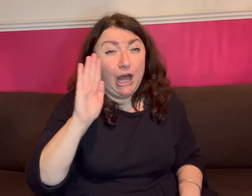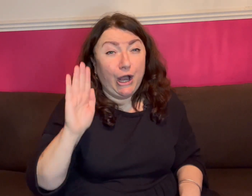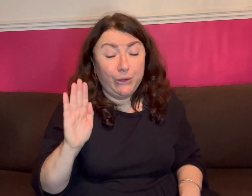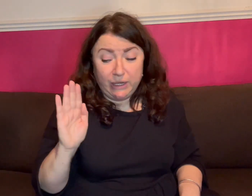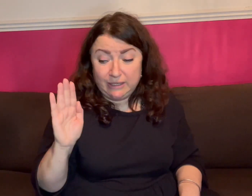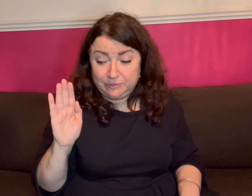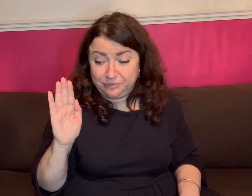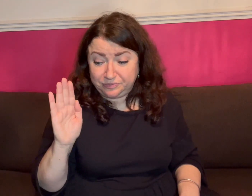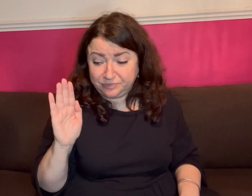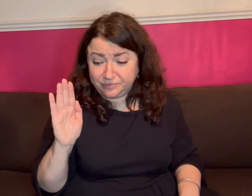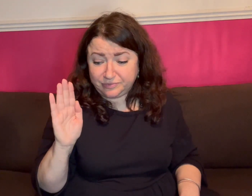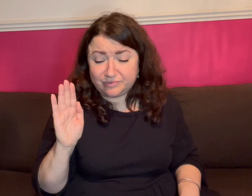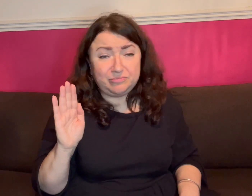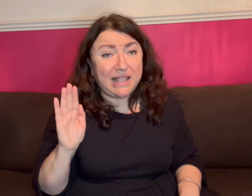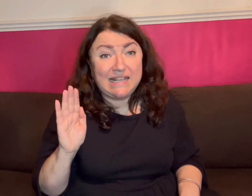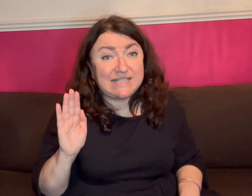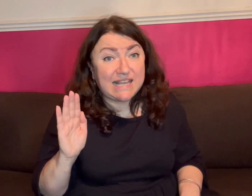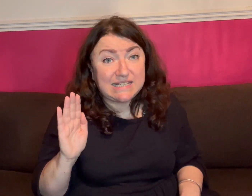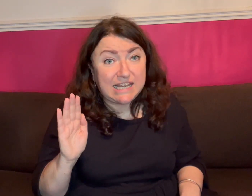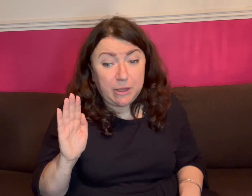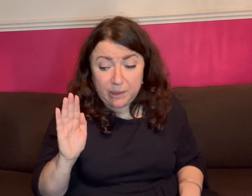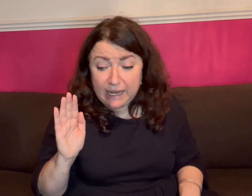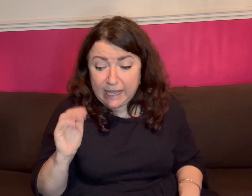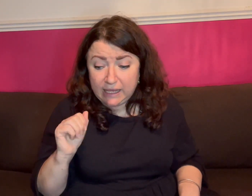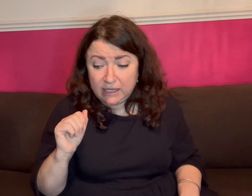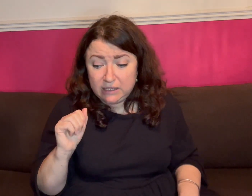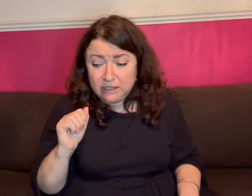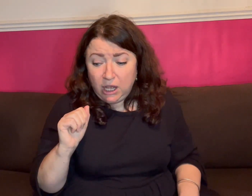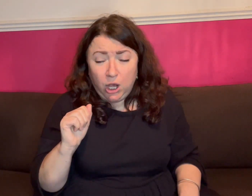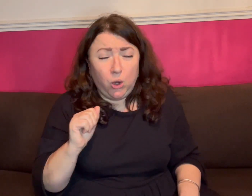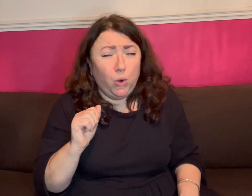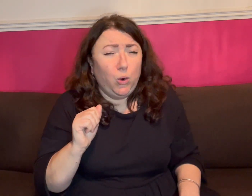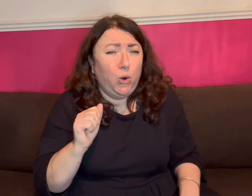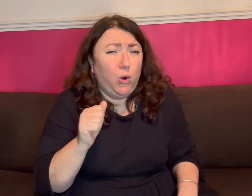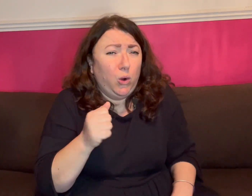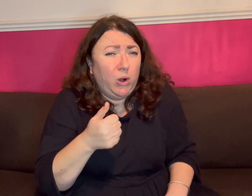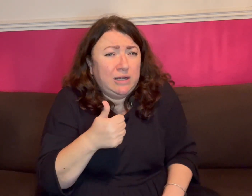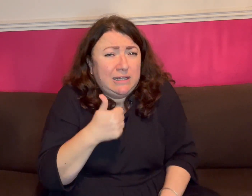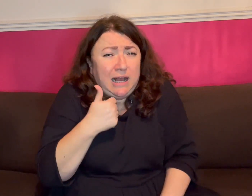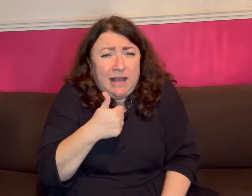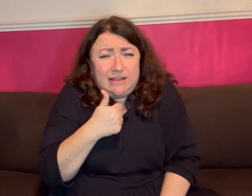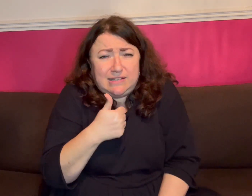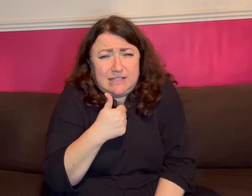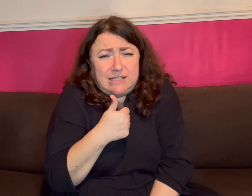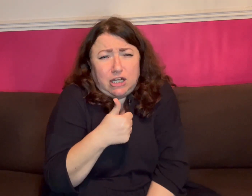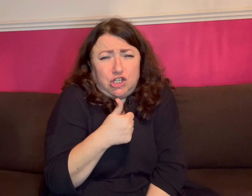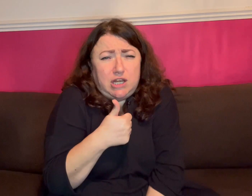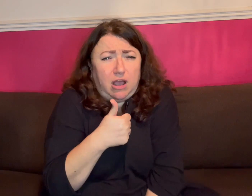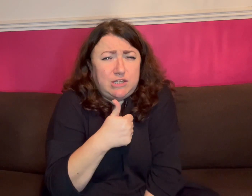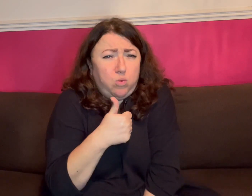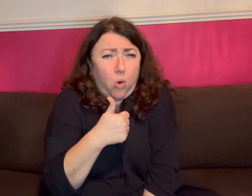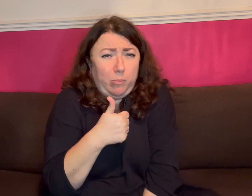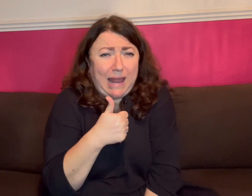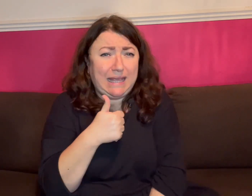Hello, he said sleepily. Oh, this is such a nice warm